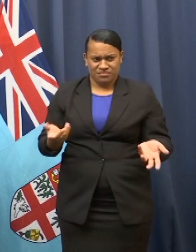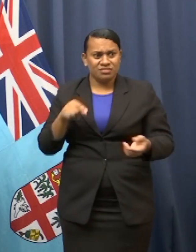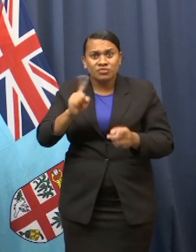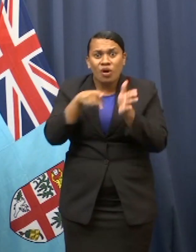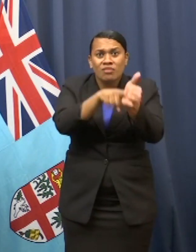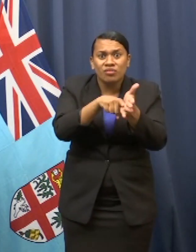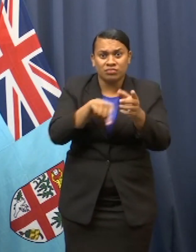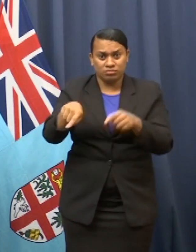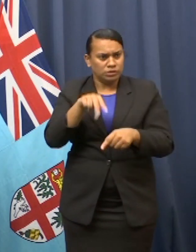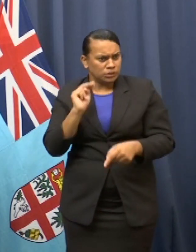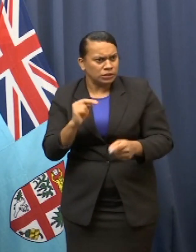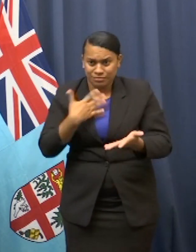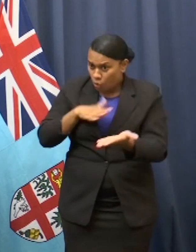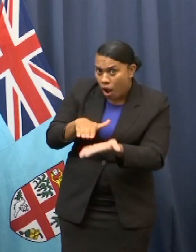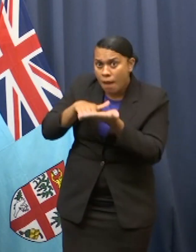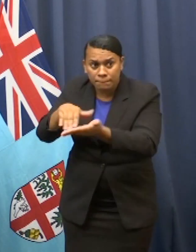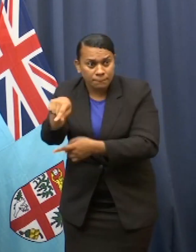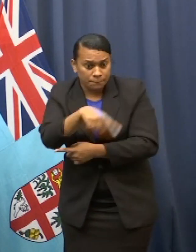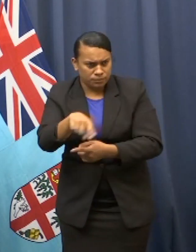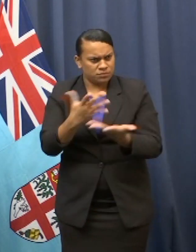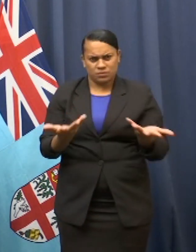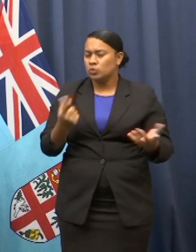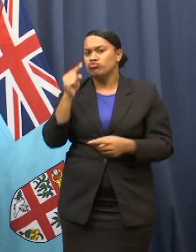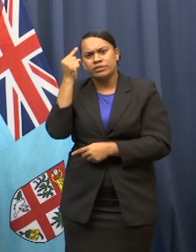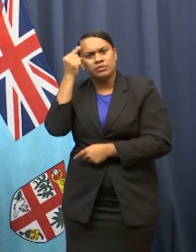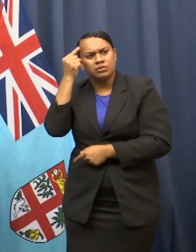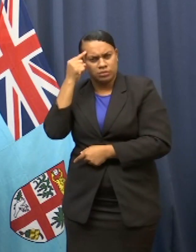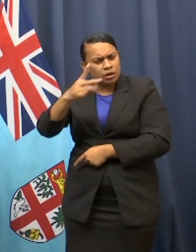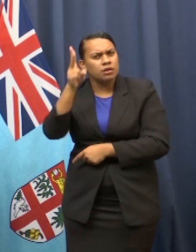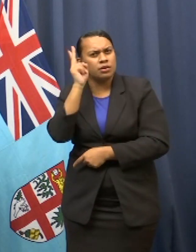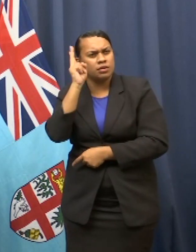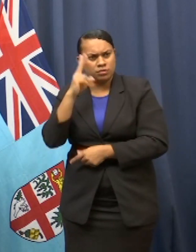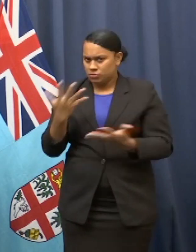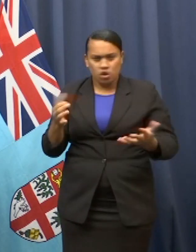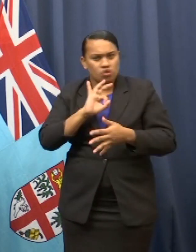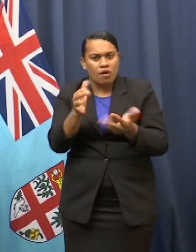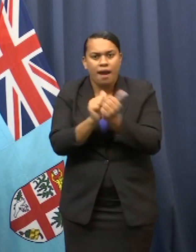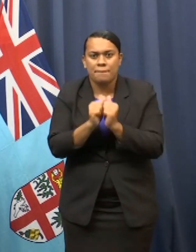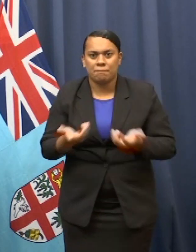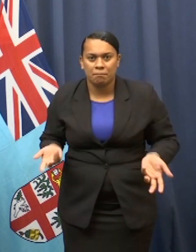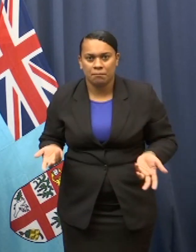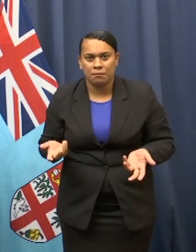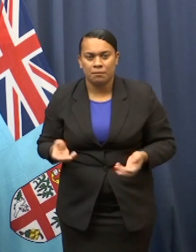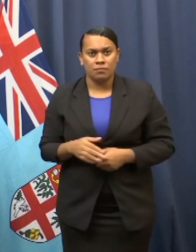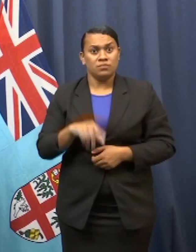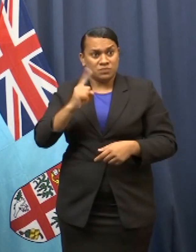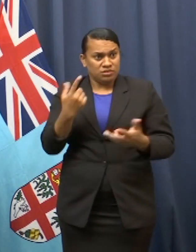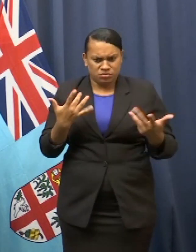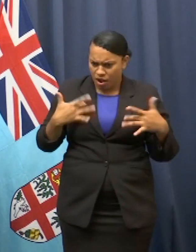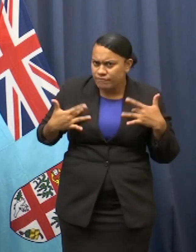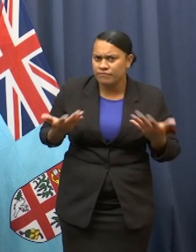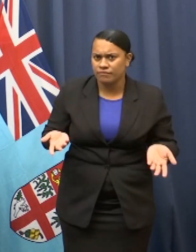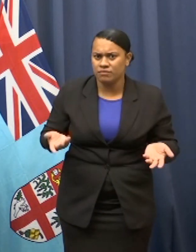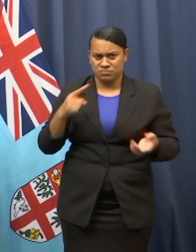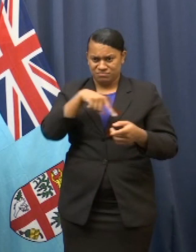to do so, think again. This is not a game. This is a life or